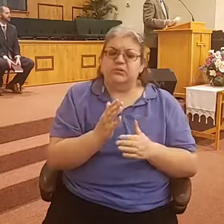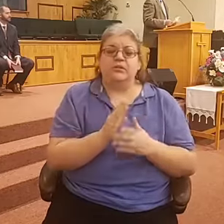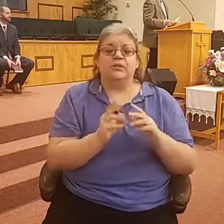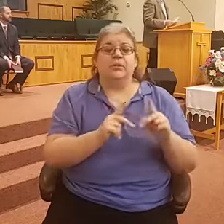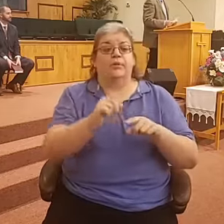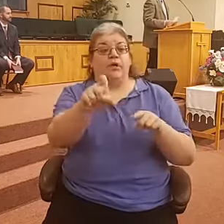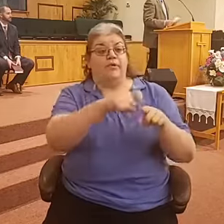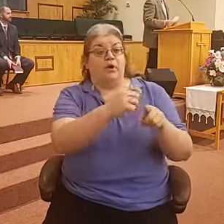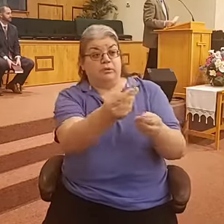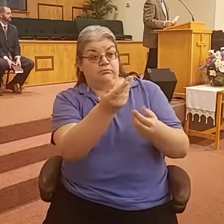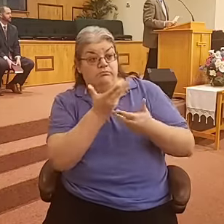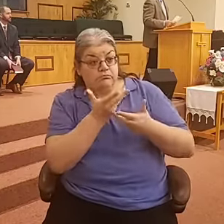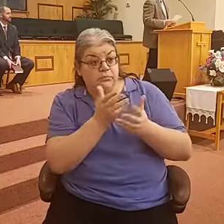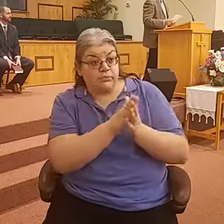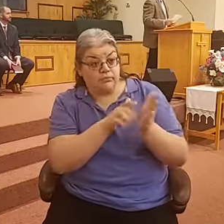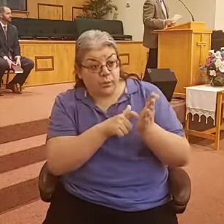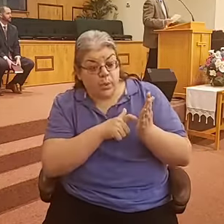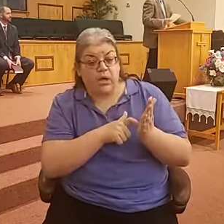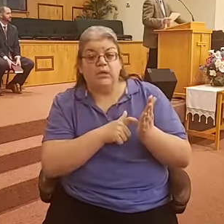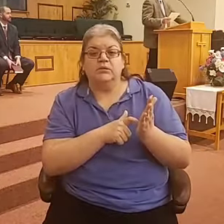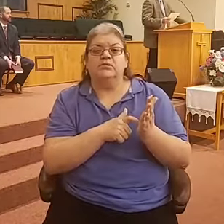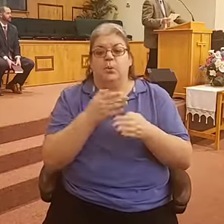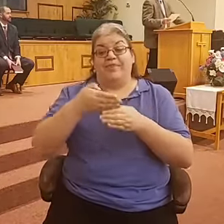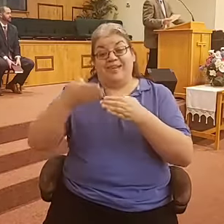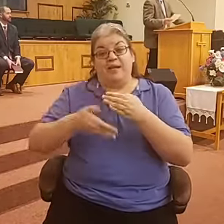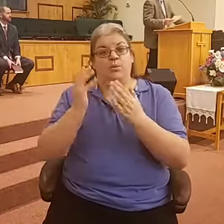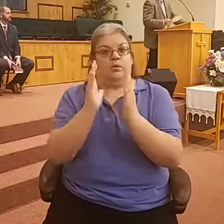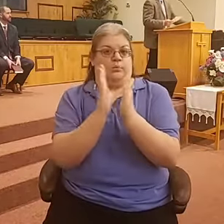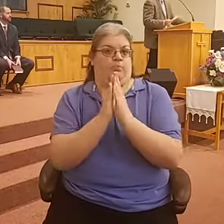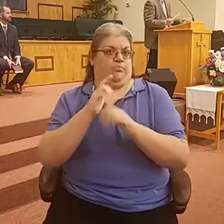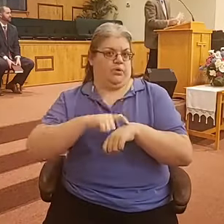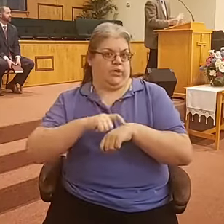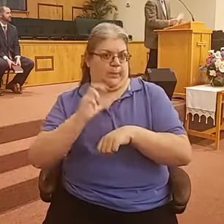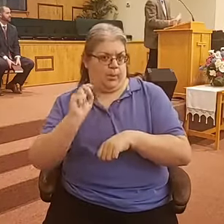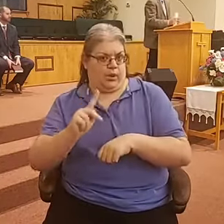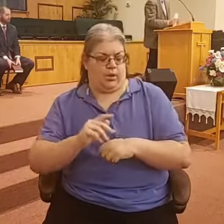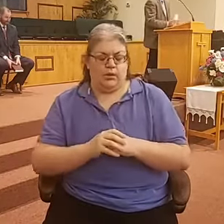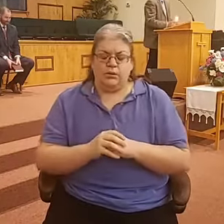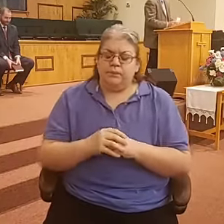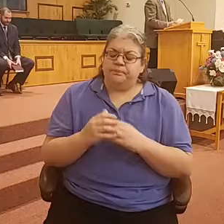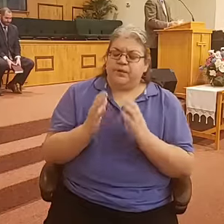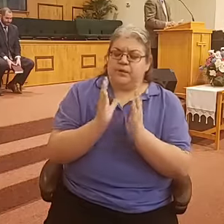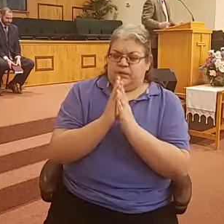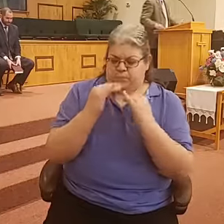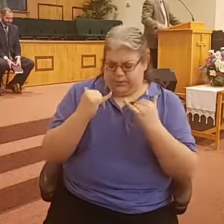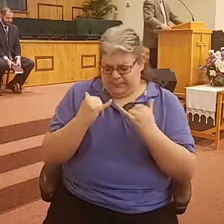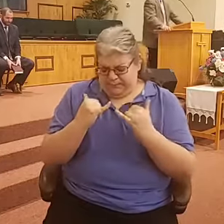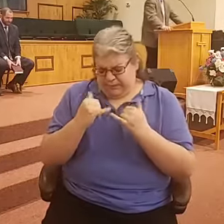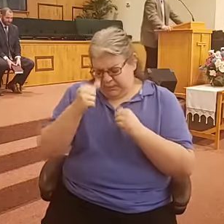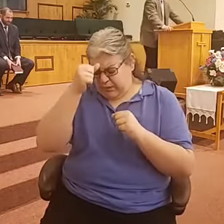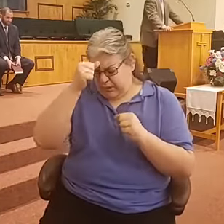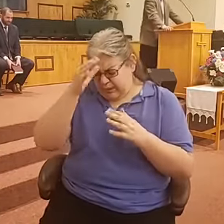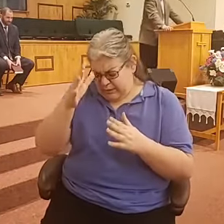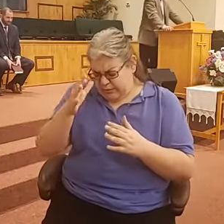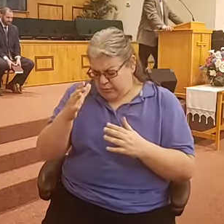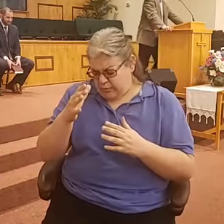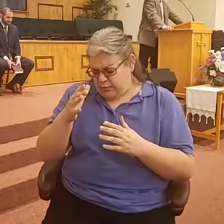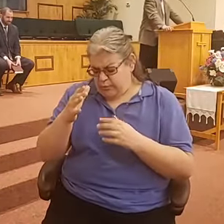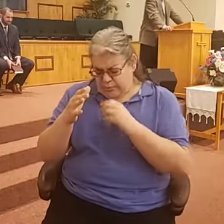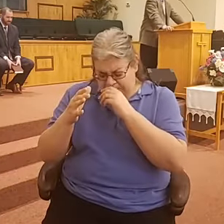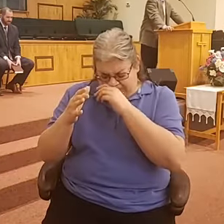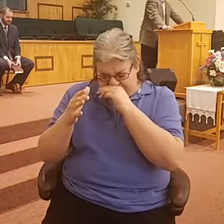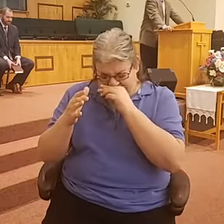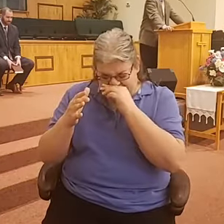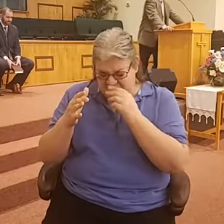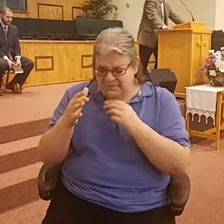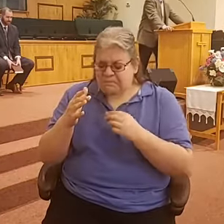and so we want to take time to pray for people, okay? So let me go ahead and pray with you at this time. Our Father in heaven, we are thankful